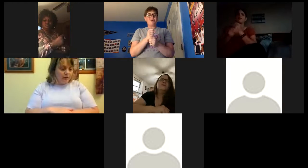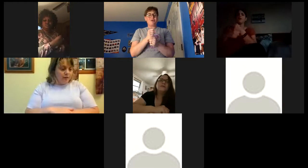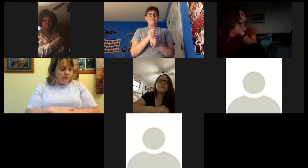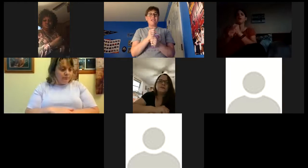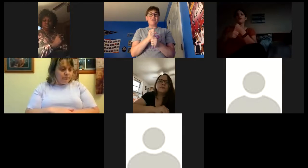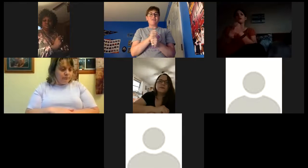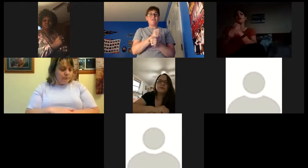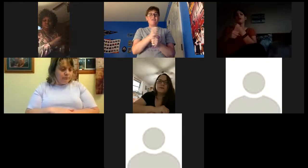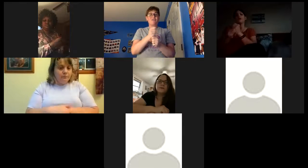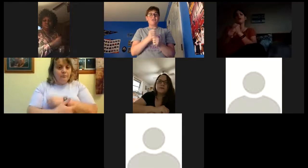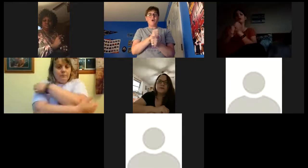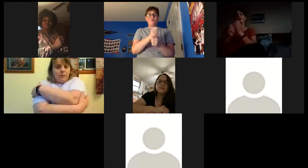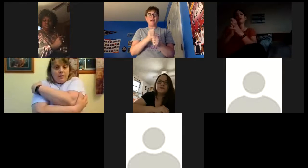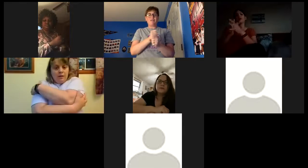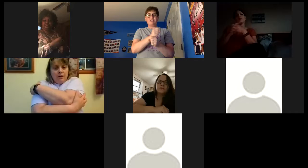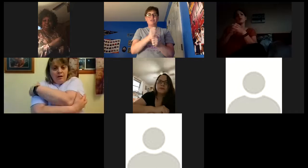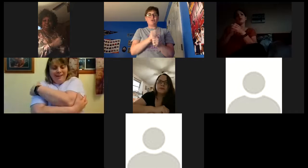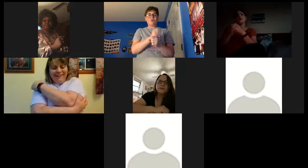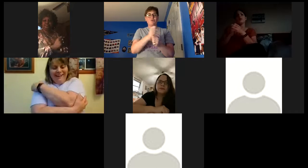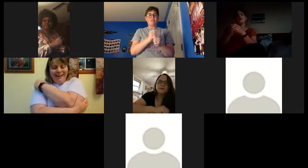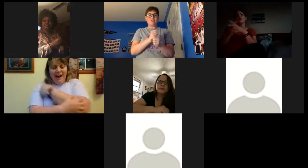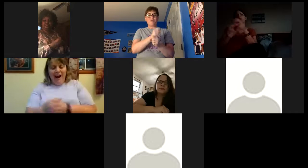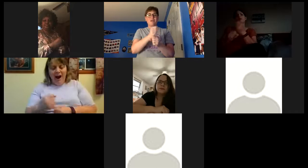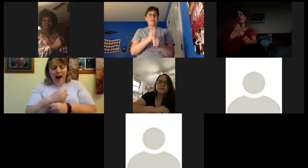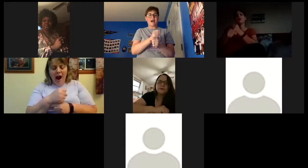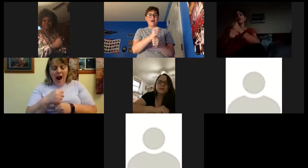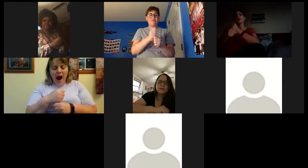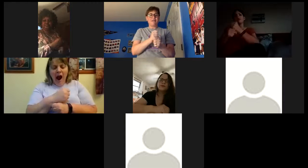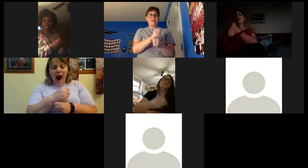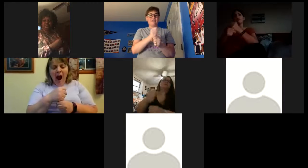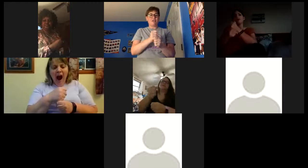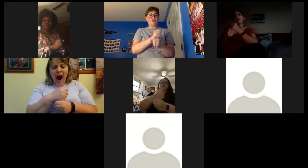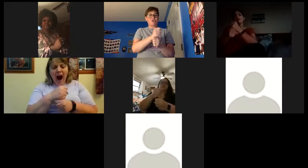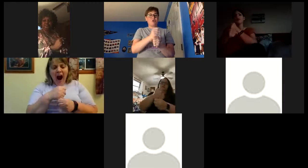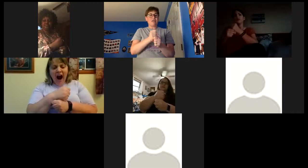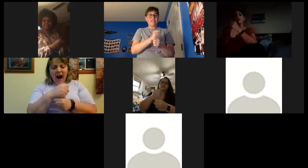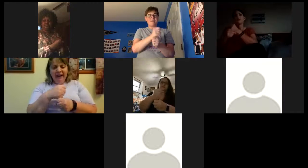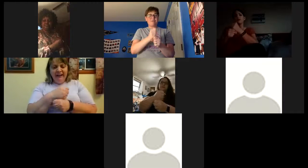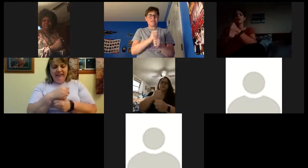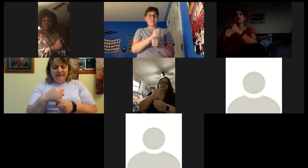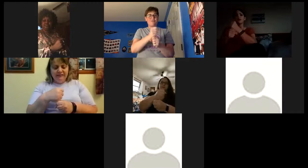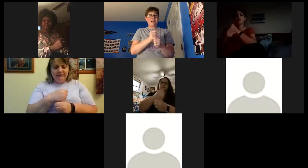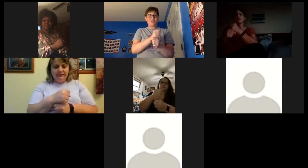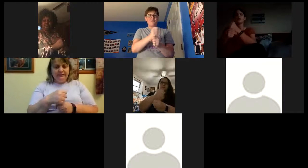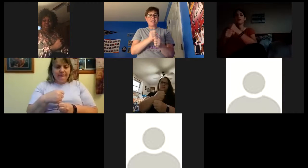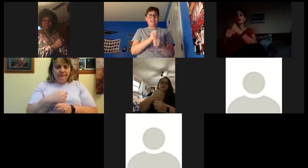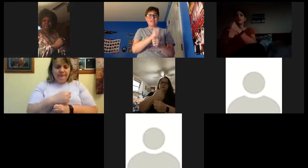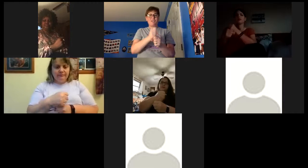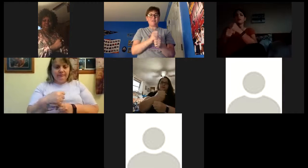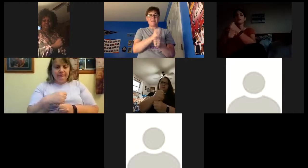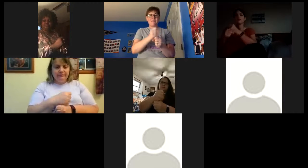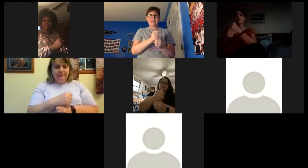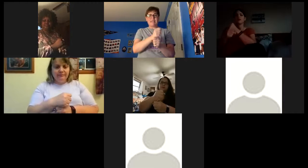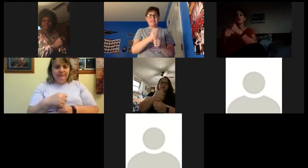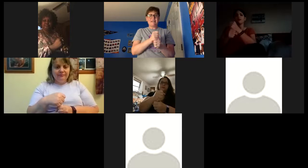was showing on the video that if you just go around in a circle with the one on top, like you're stirring something, does it remind you of anything that